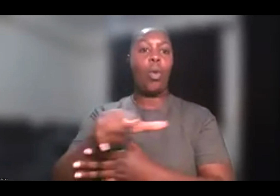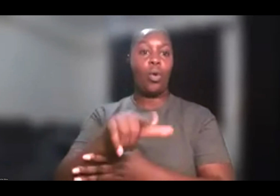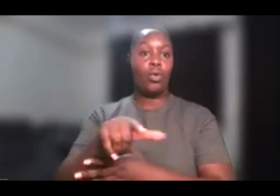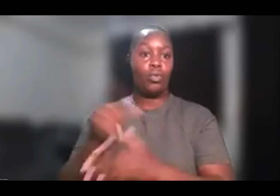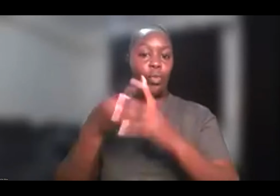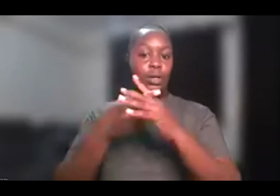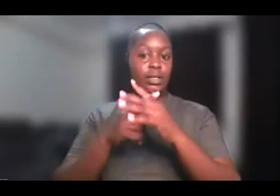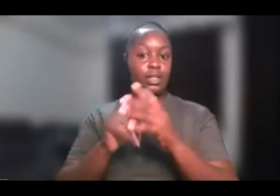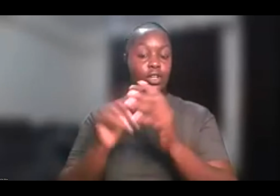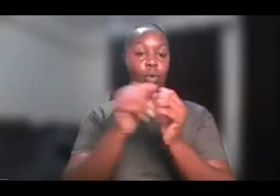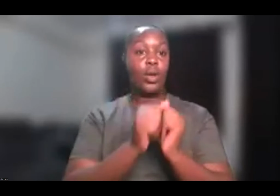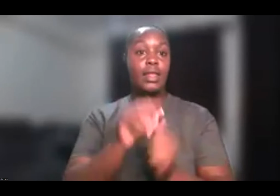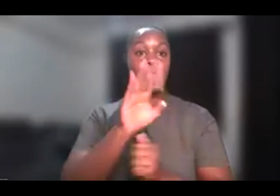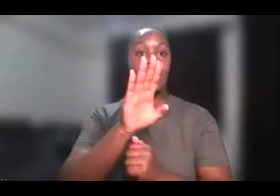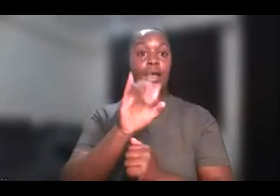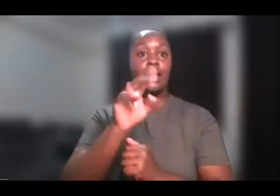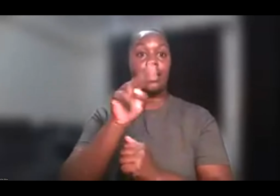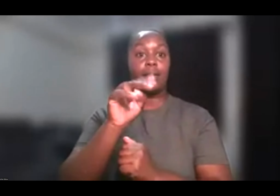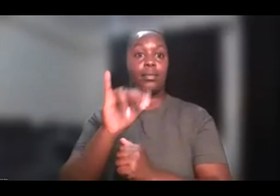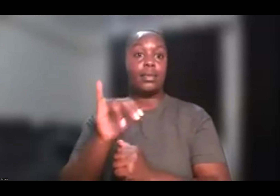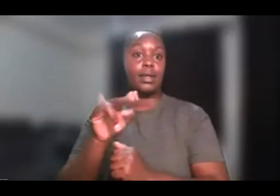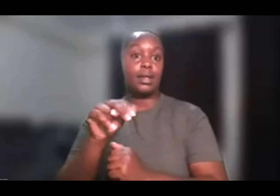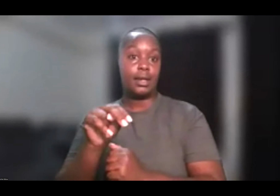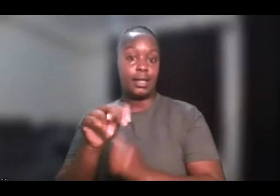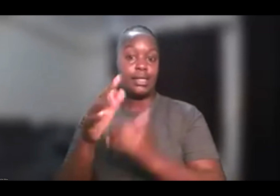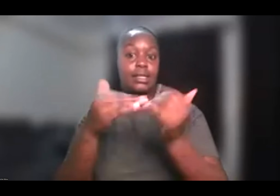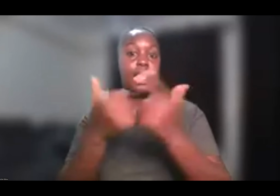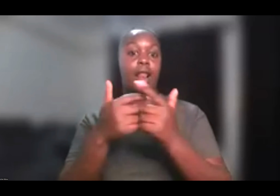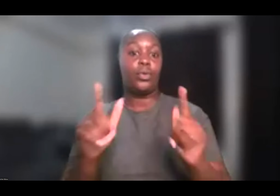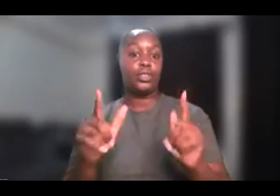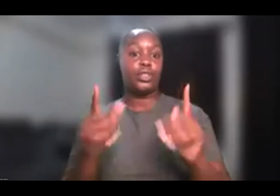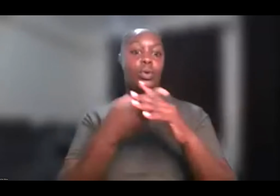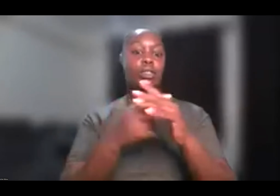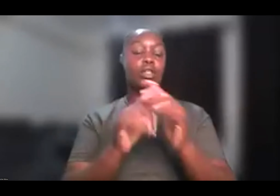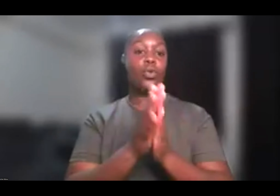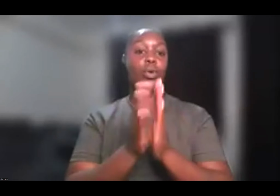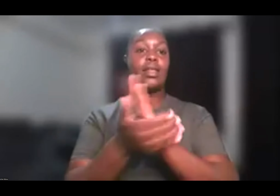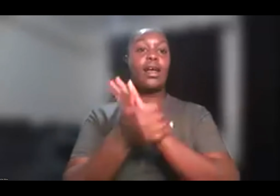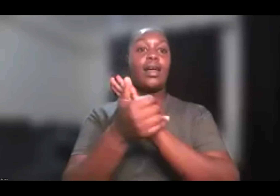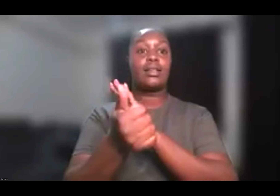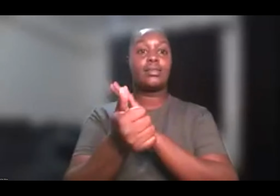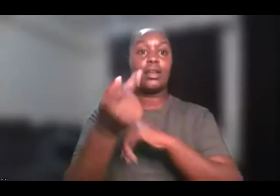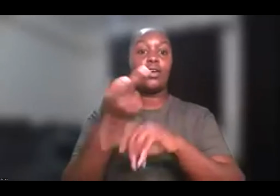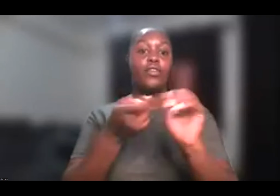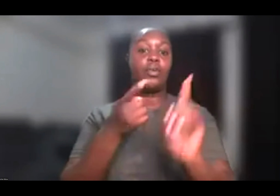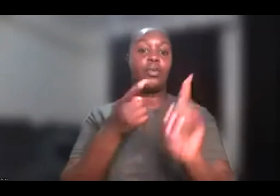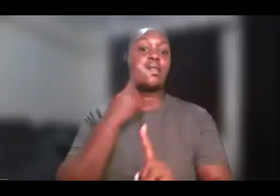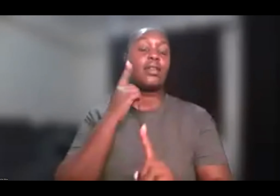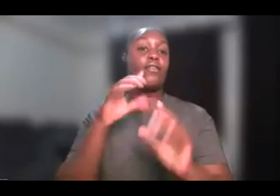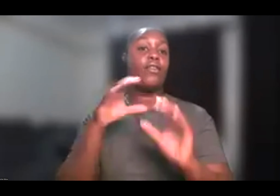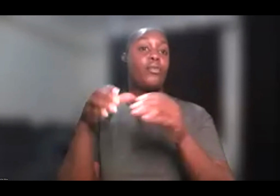worked with experts in the deaf community by applying some ethical